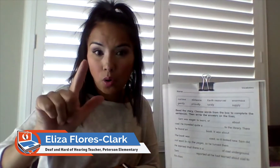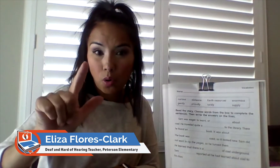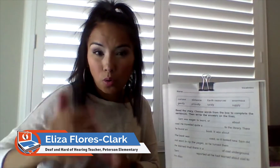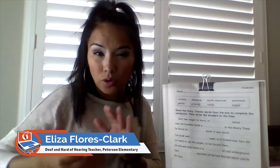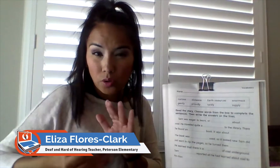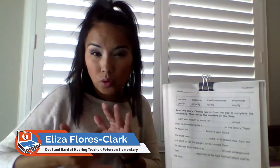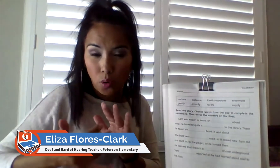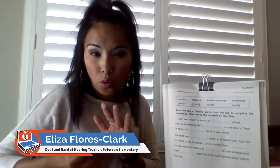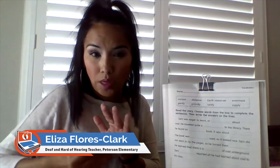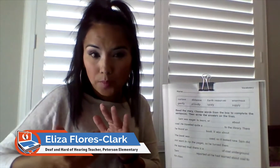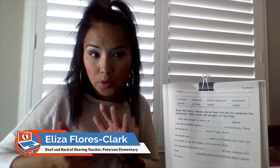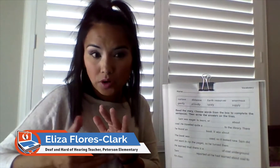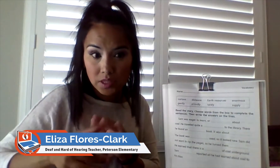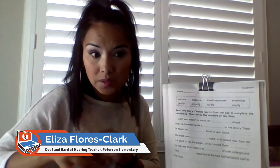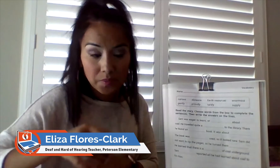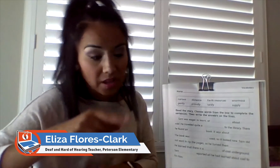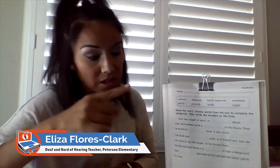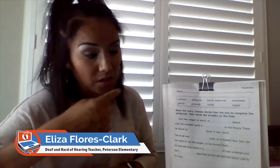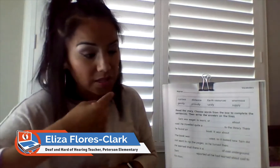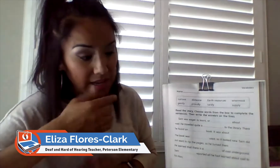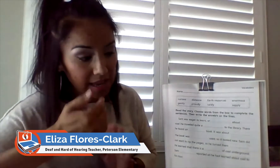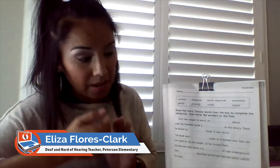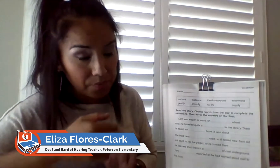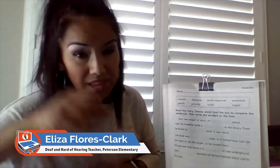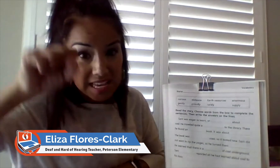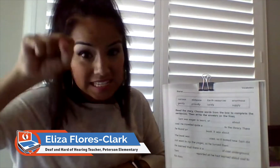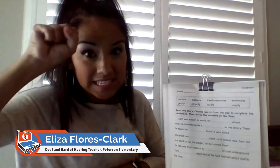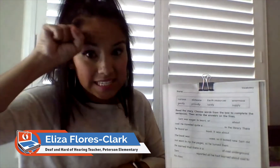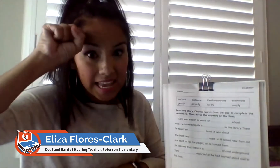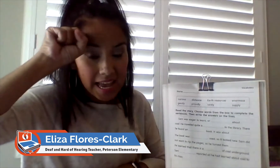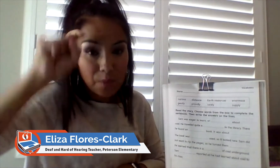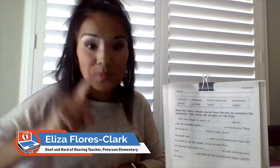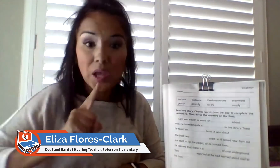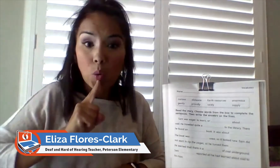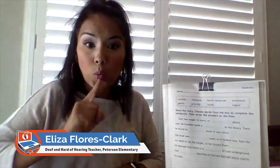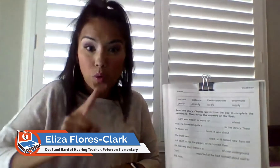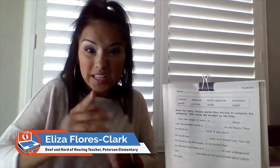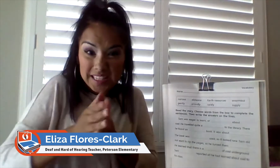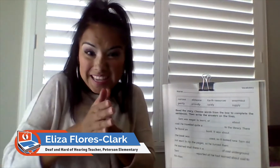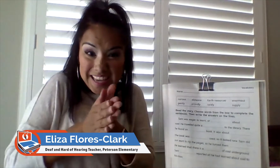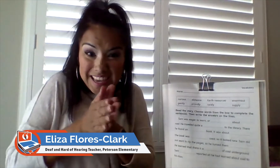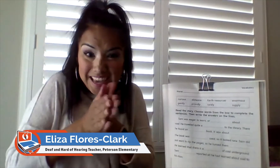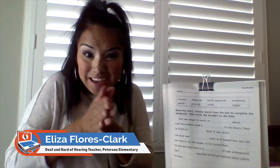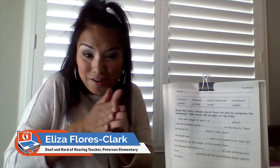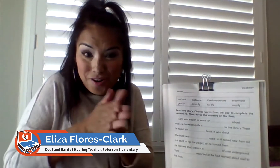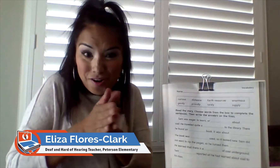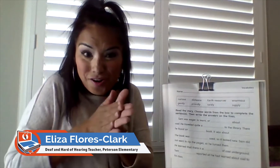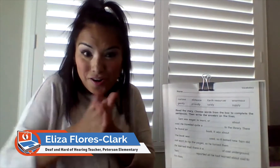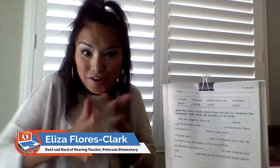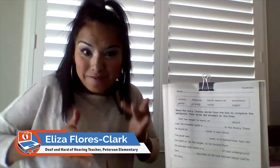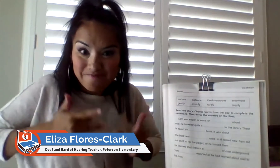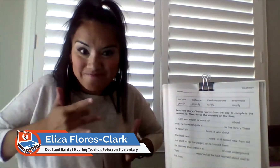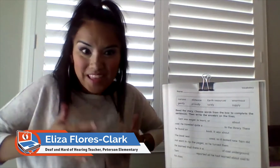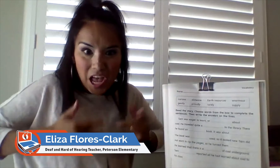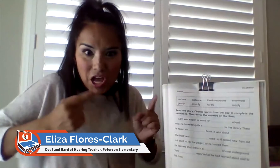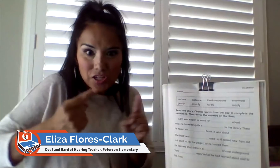coal. You know, coal that burns. Again, Sam was eager